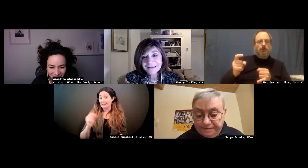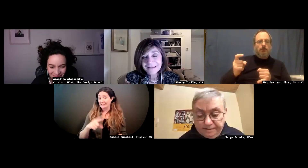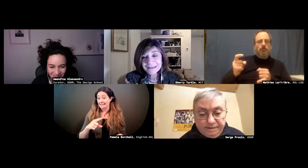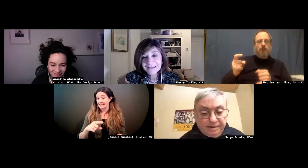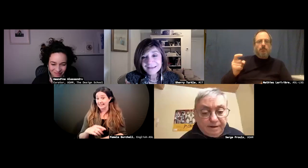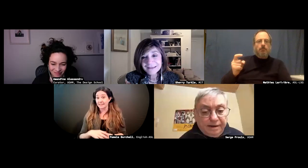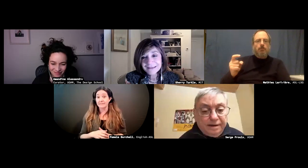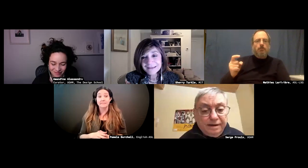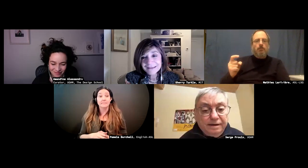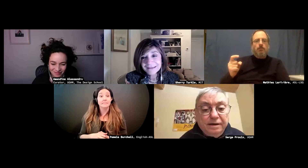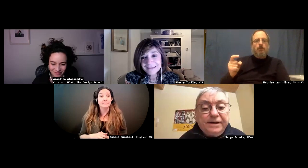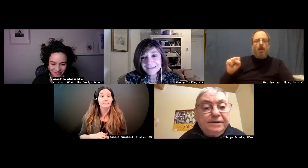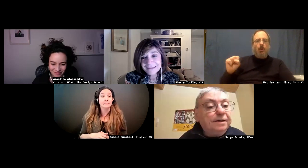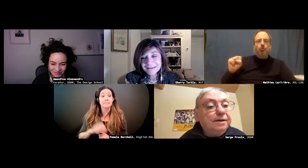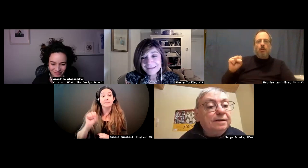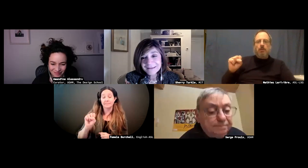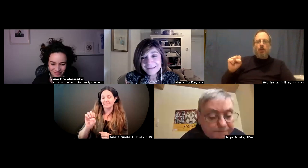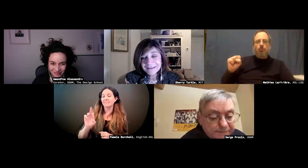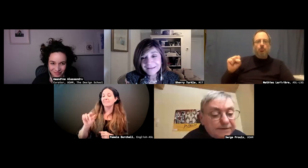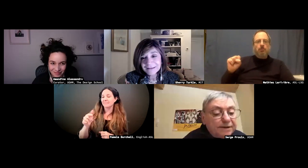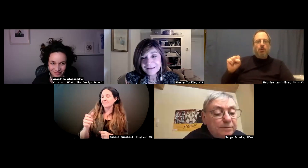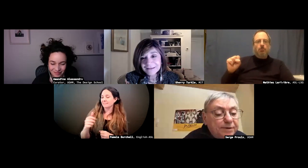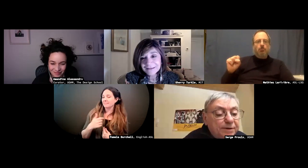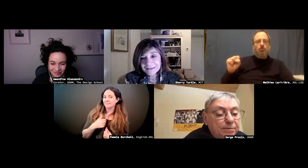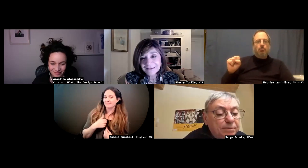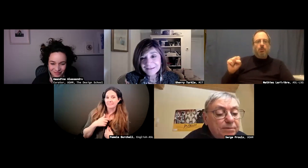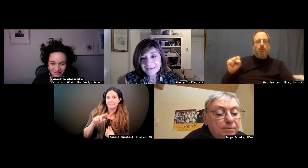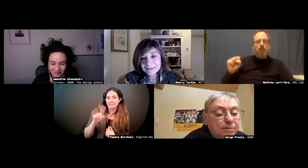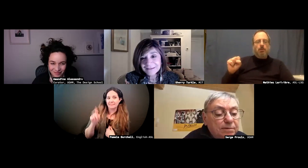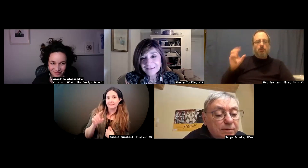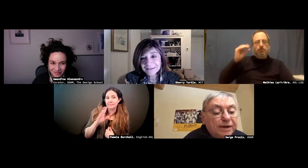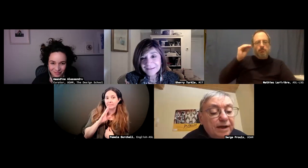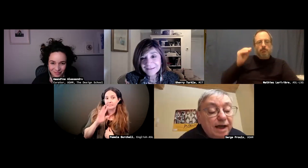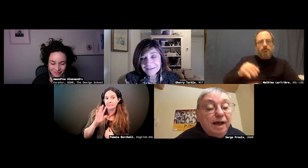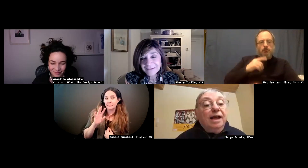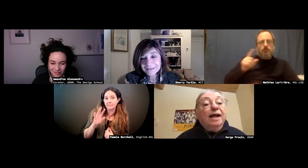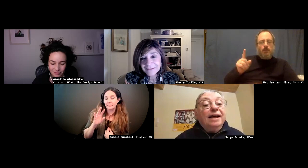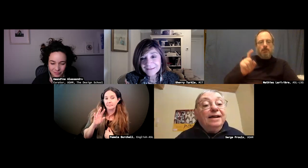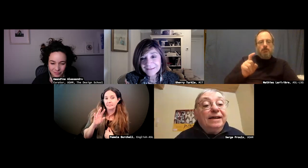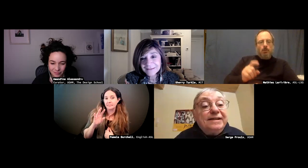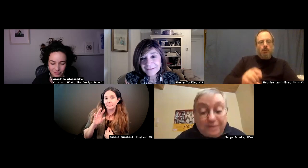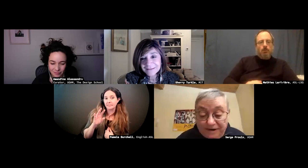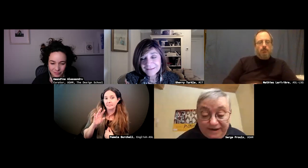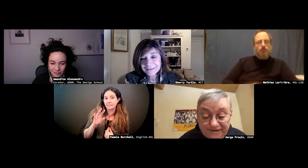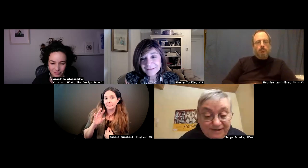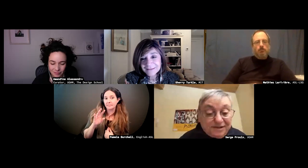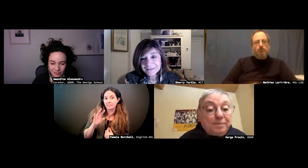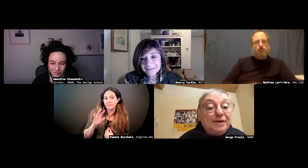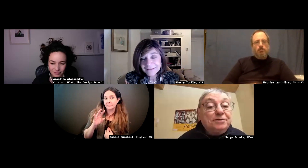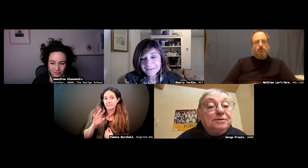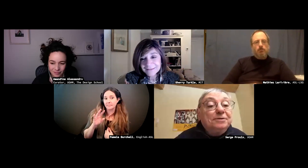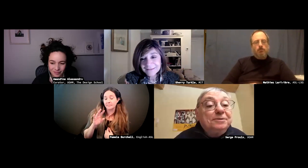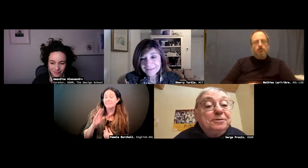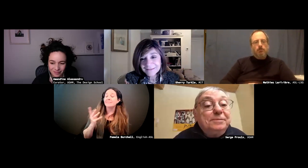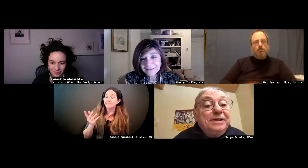evening. Okay, attendez, mon micro. Okay. Yes, okay, it's a